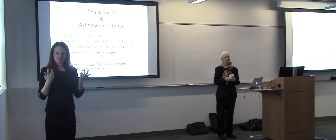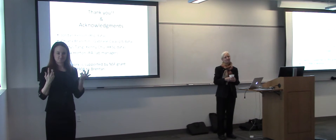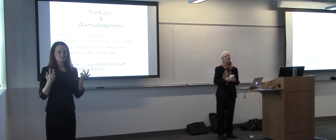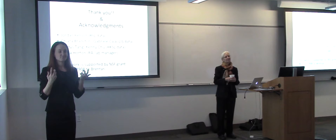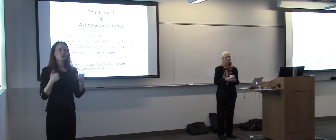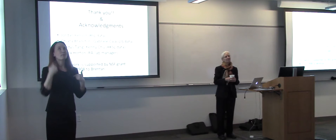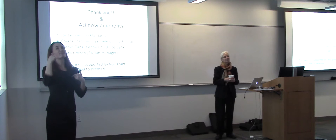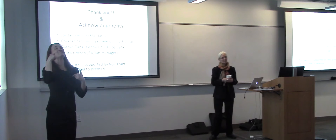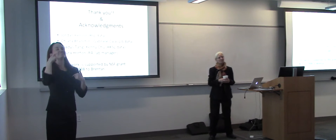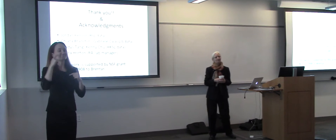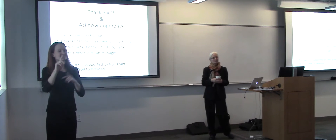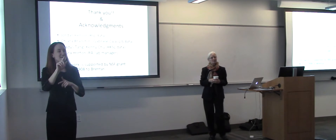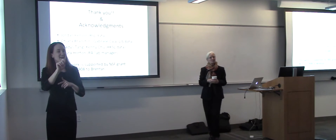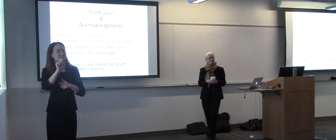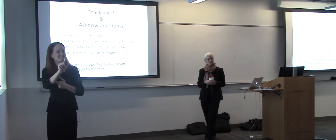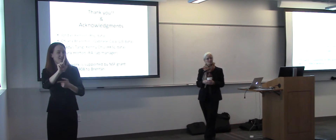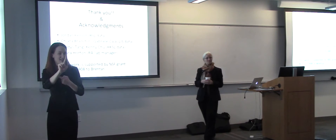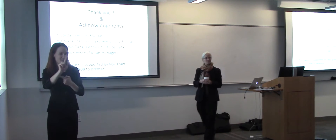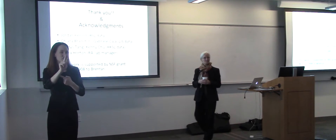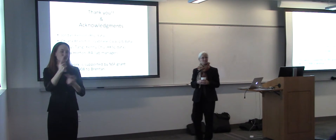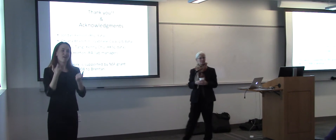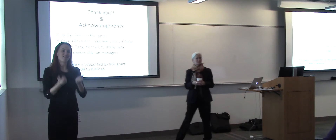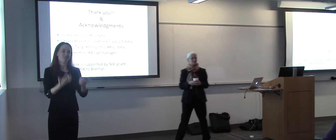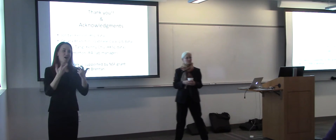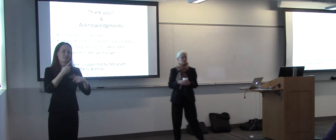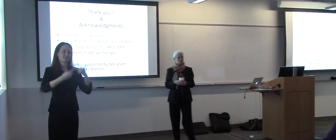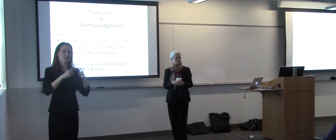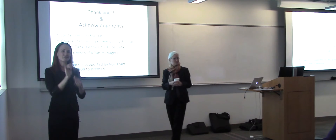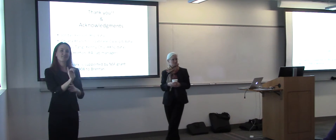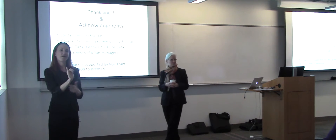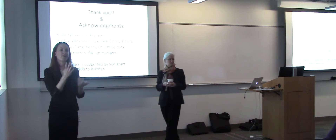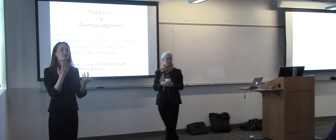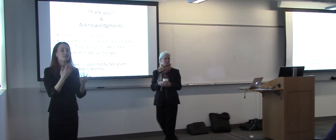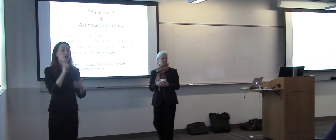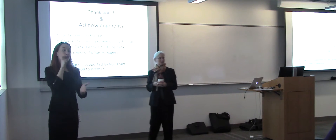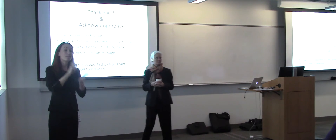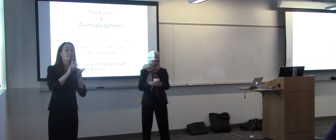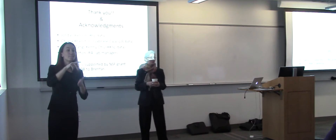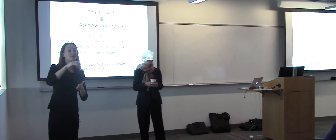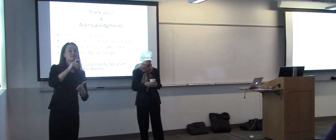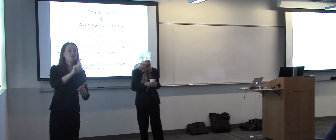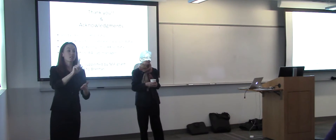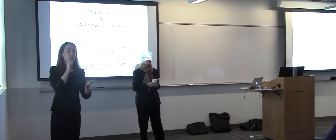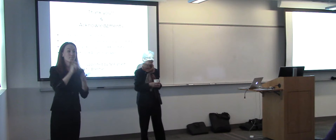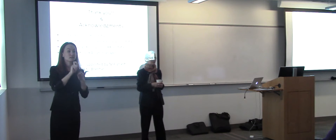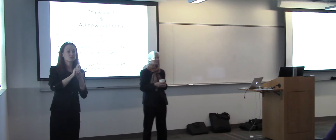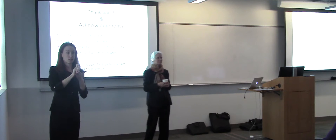thinking in ASL, you can have a lot of signs like pencil, where you could show it